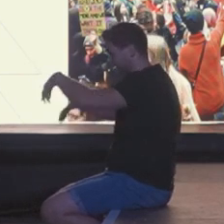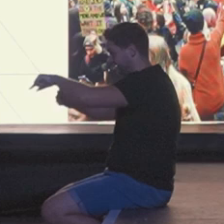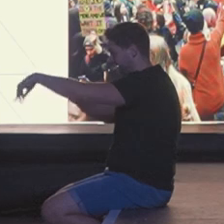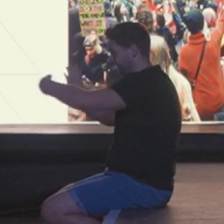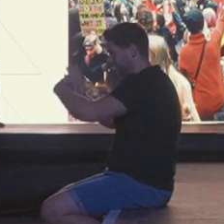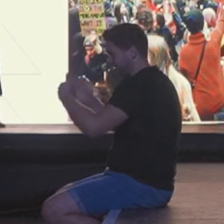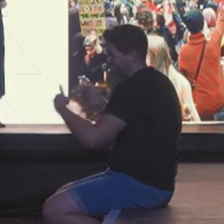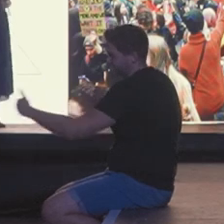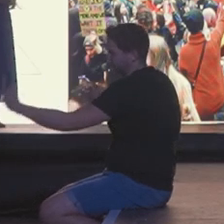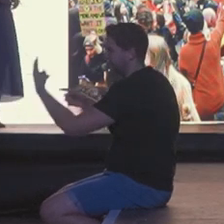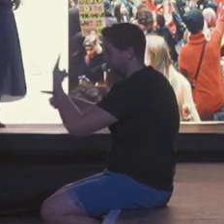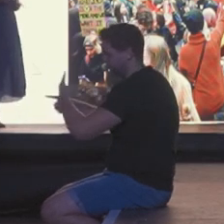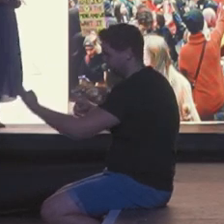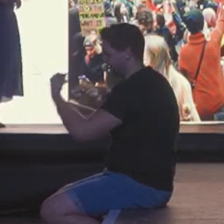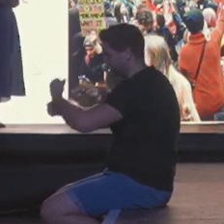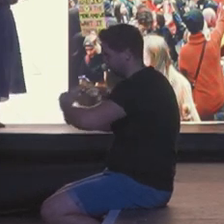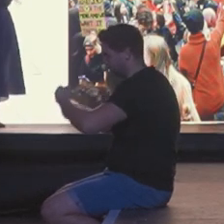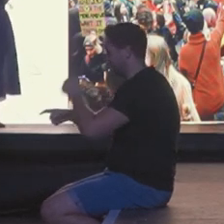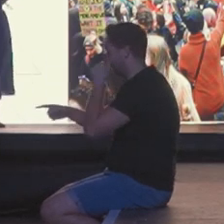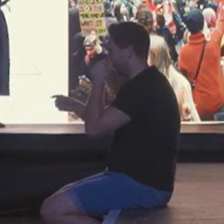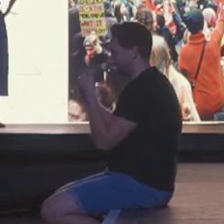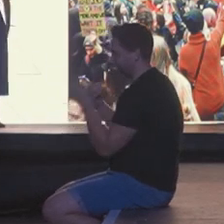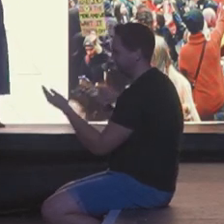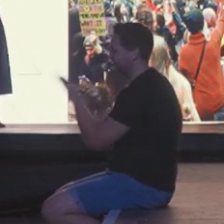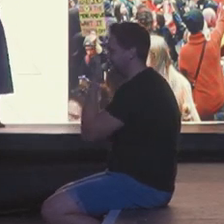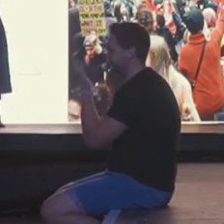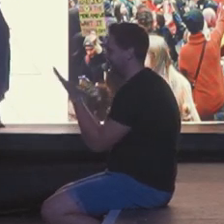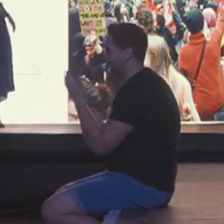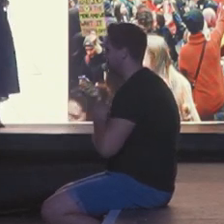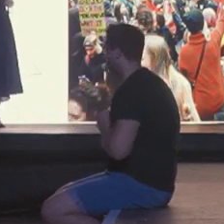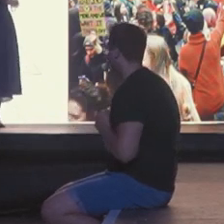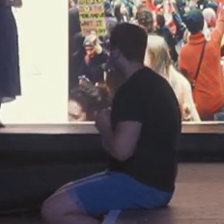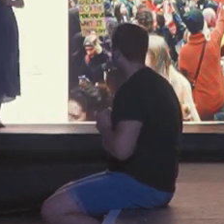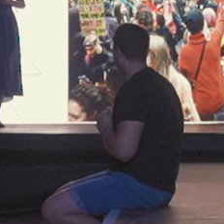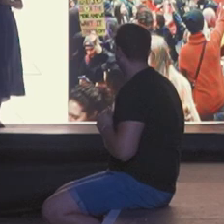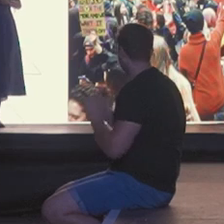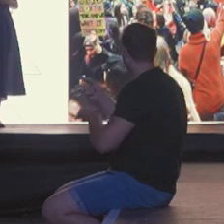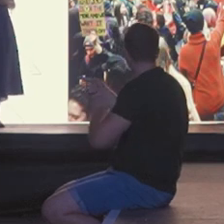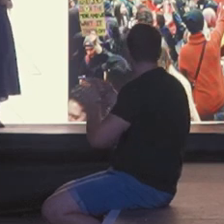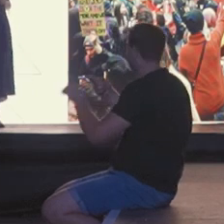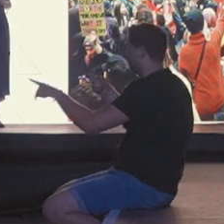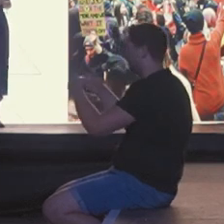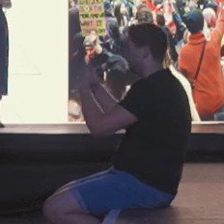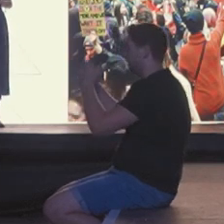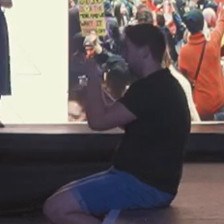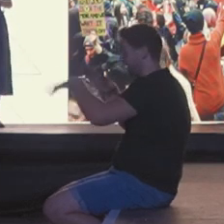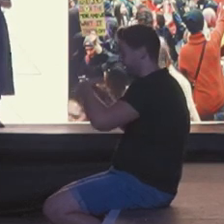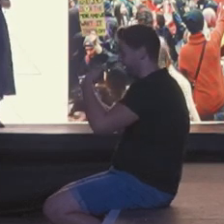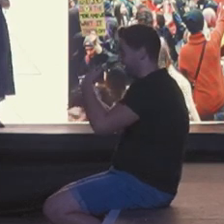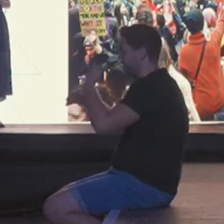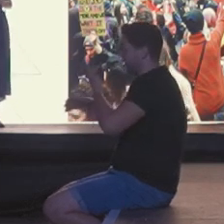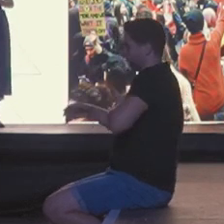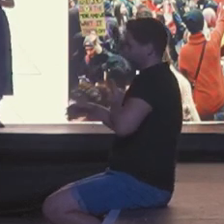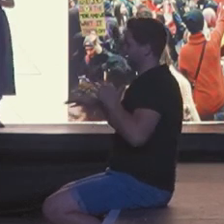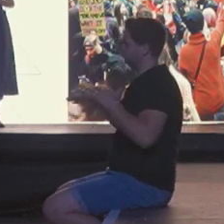London starting Monday, so very, very soon. So come down if you can. And there's obviously the Animal Rights March on Saturday. So